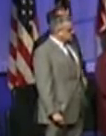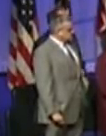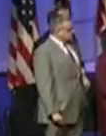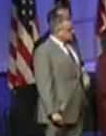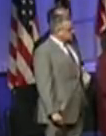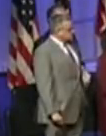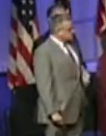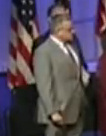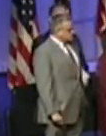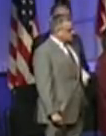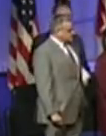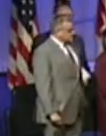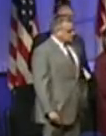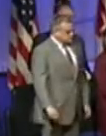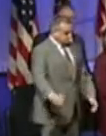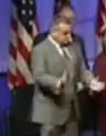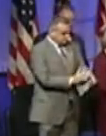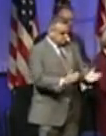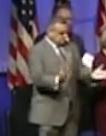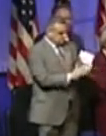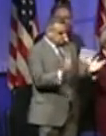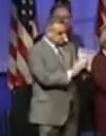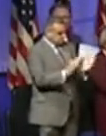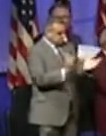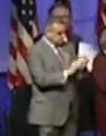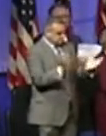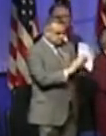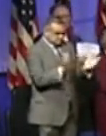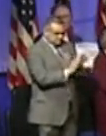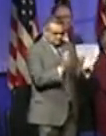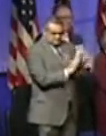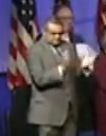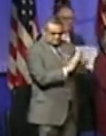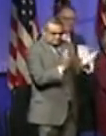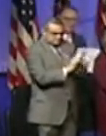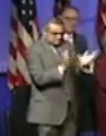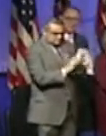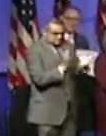for the fantastic performance that we enjoyed as we got started this evening.